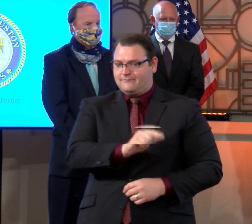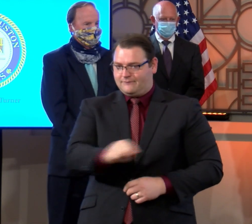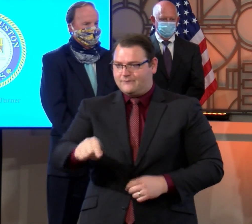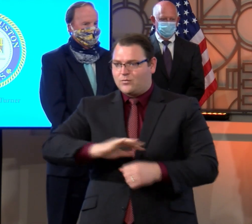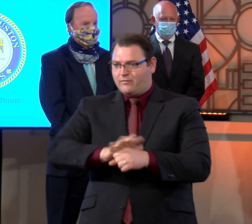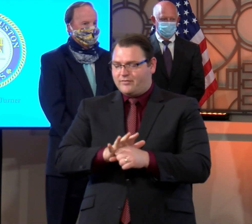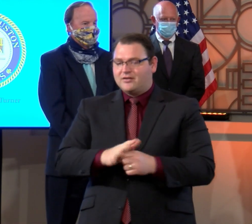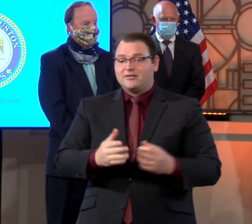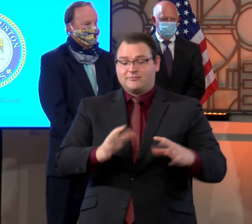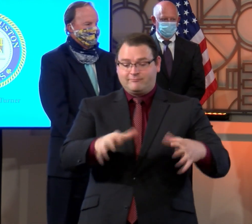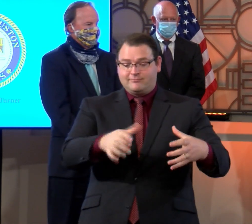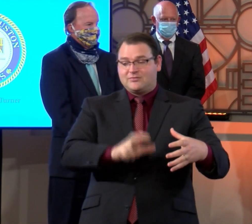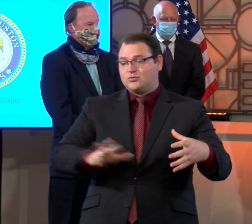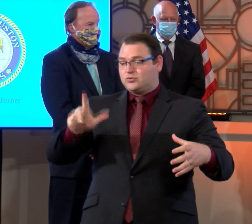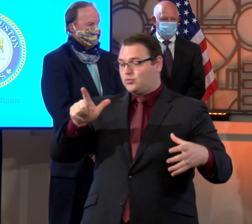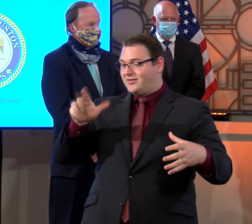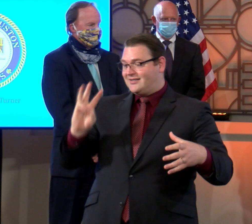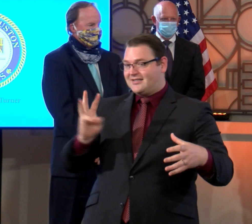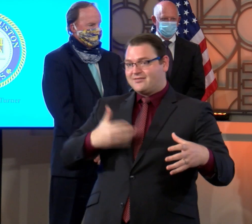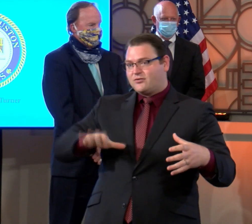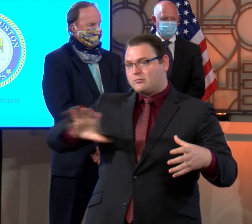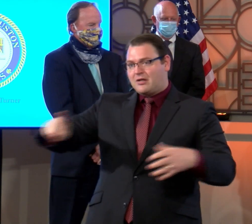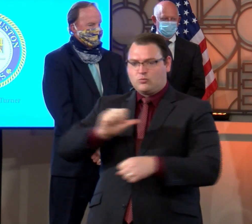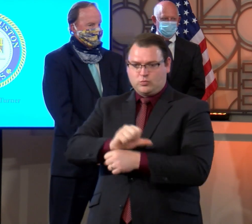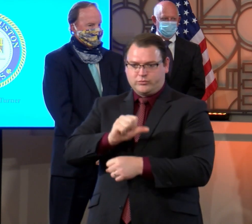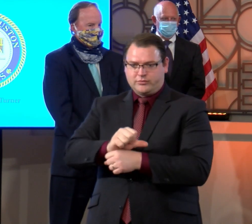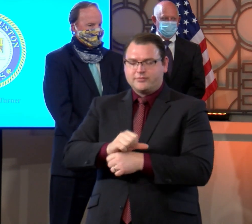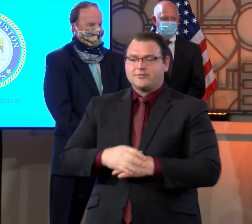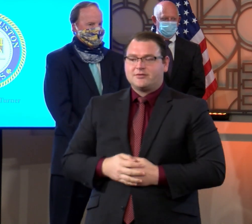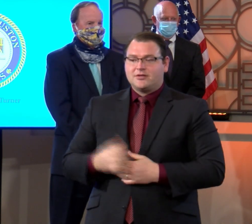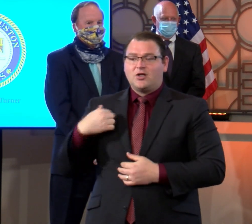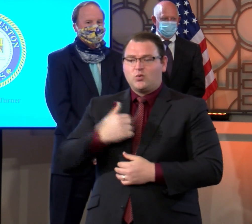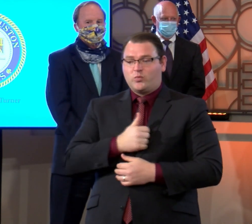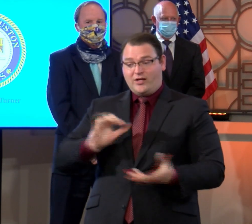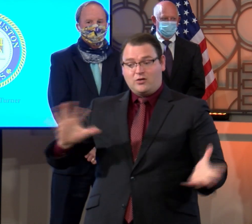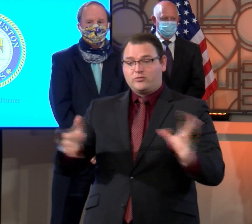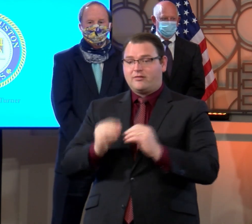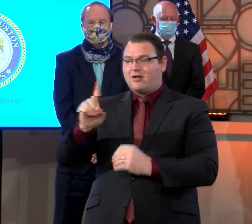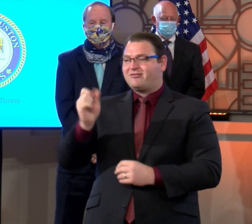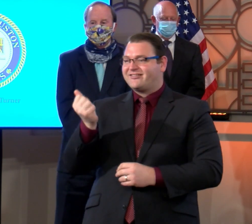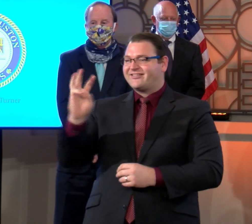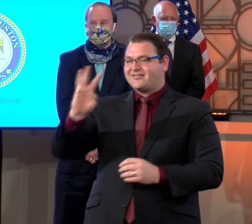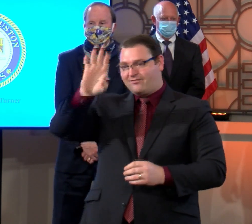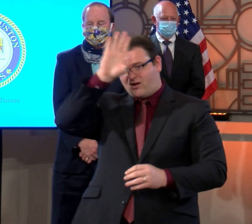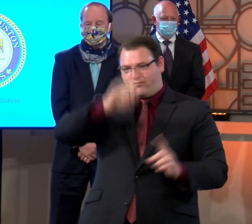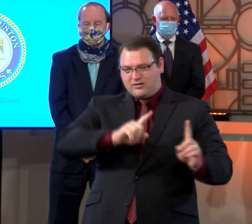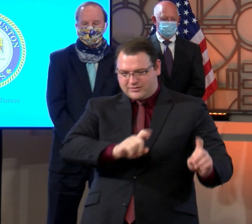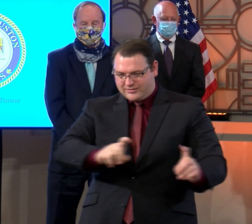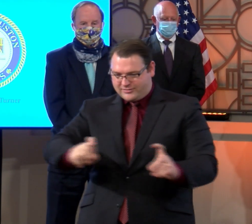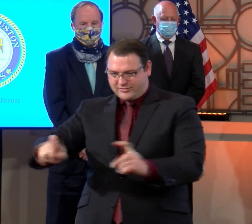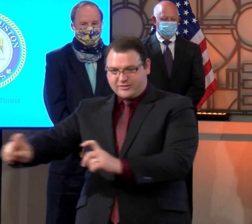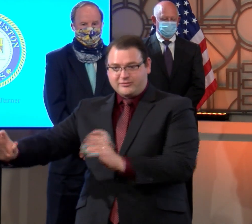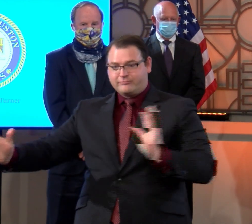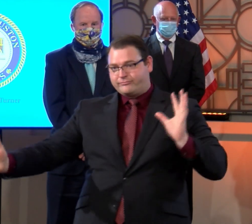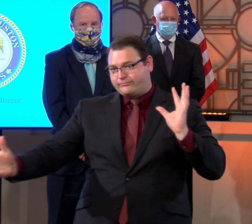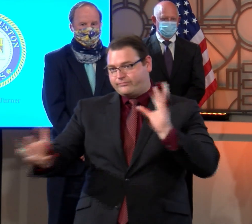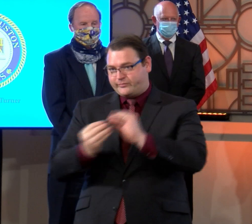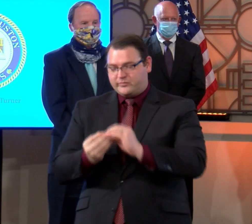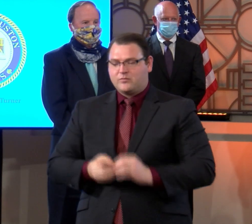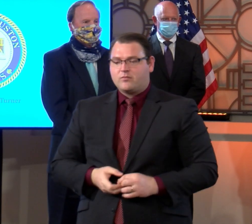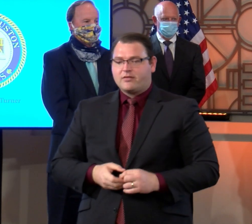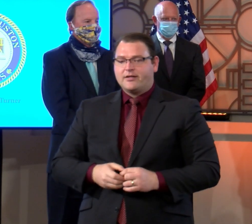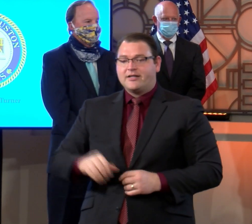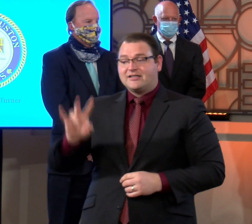returned back to work. We've tested a total of 116 firefighters throughout the course of this operation.